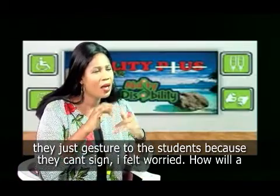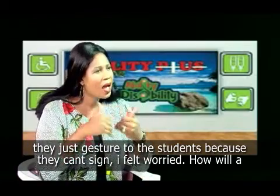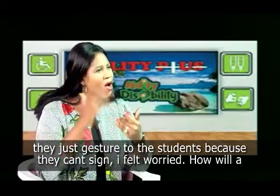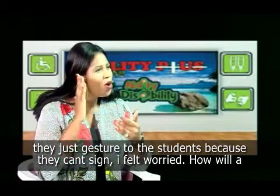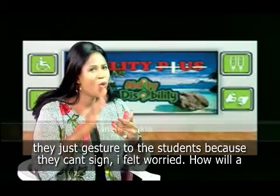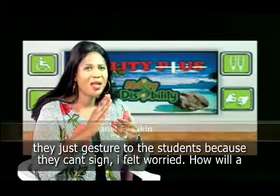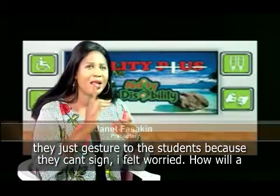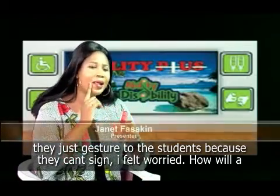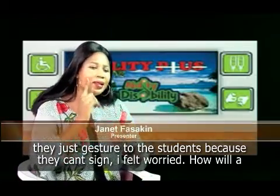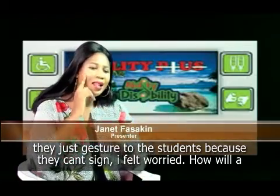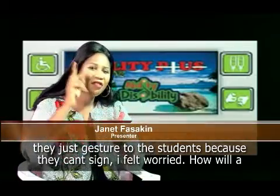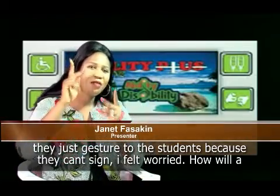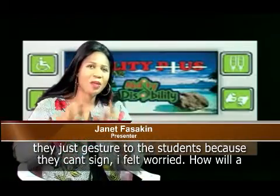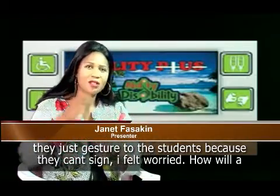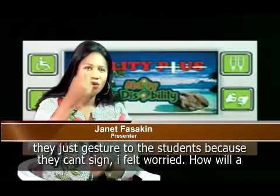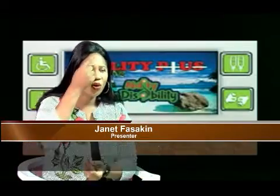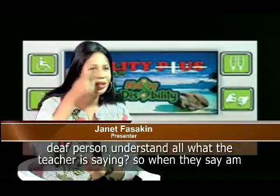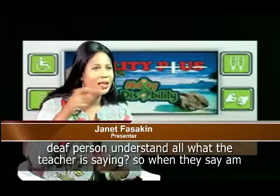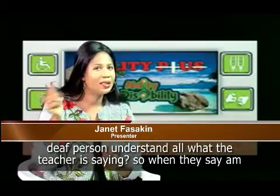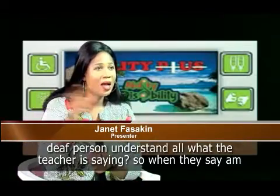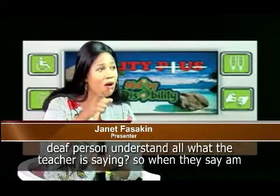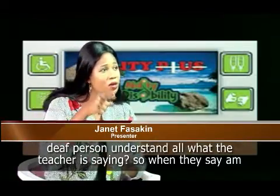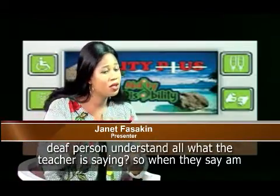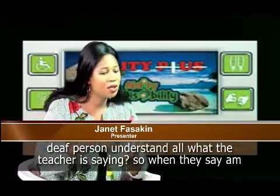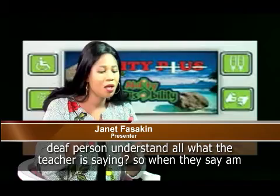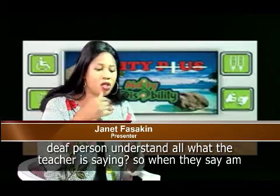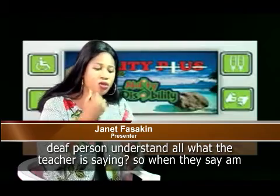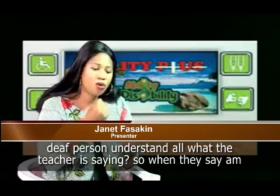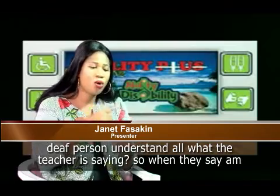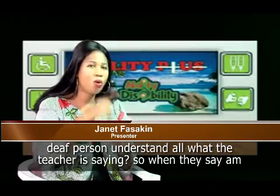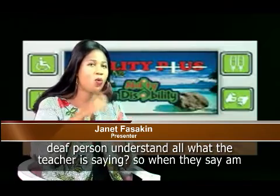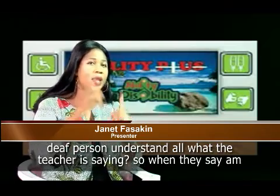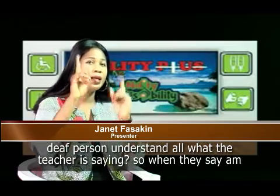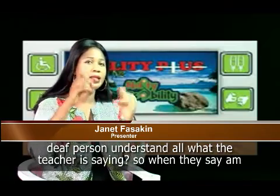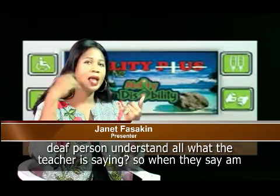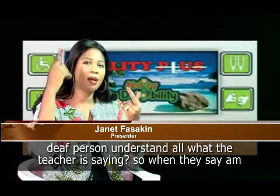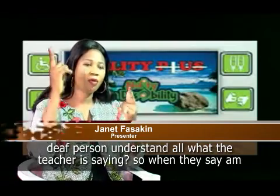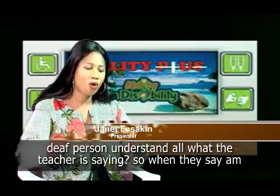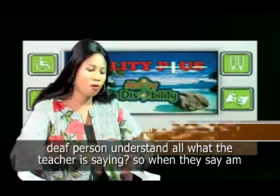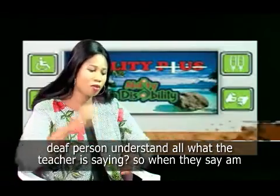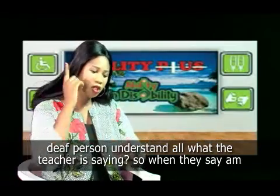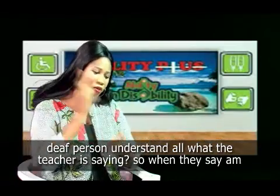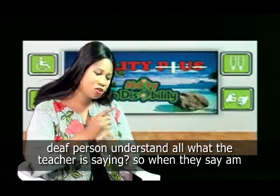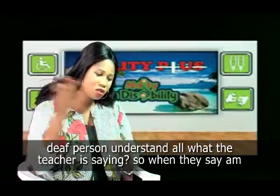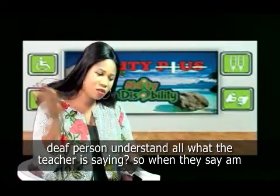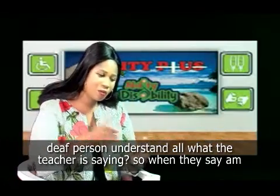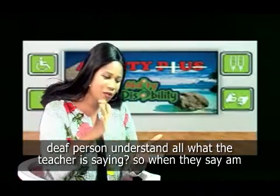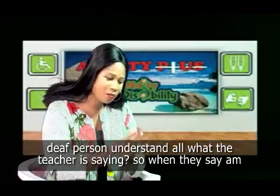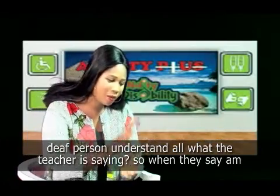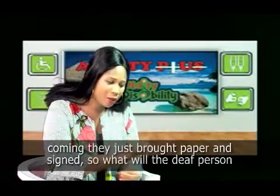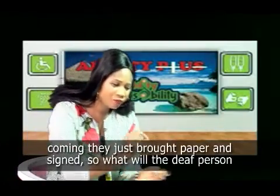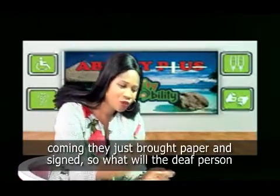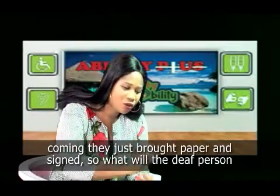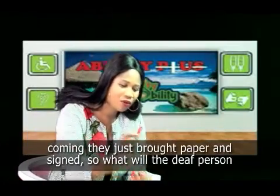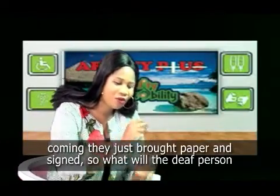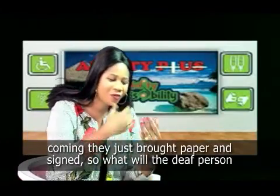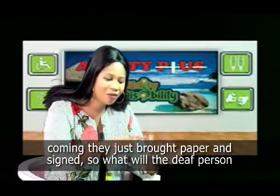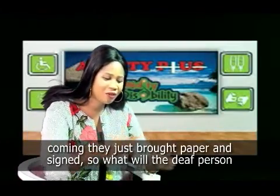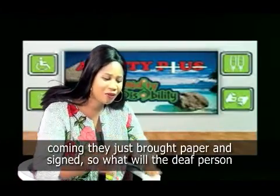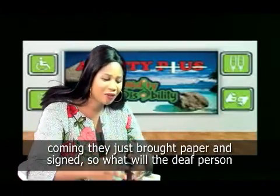worried. How will a deaf person understand all what the teacher is saying? So when they say I'm coming, when they saw me coming, they